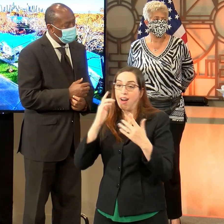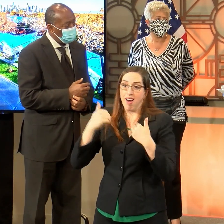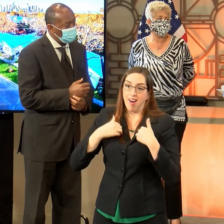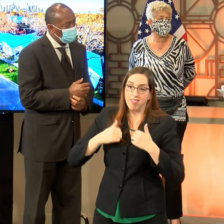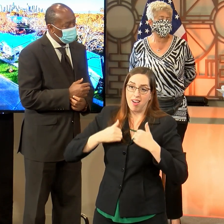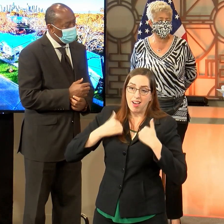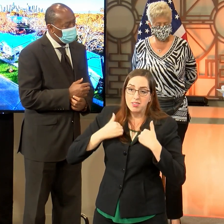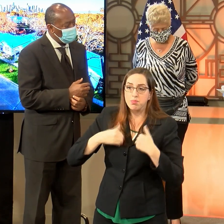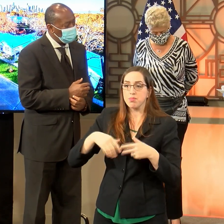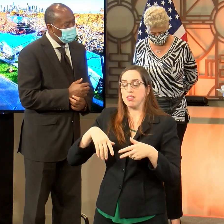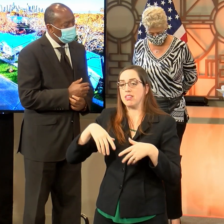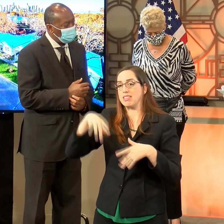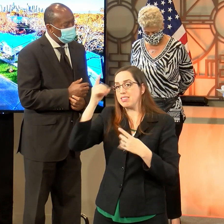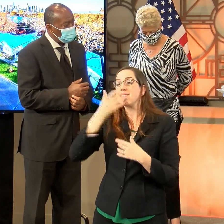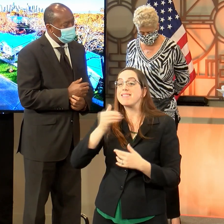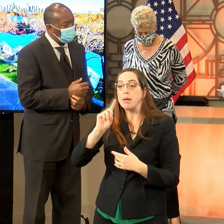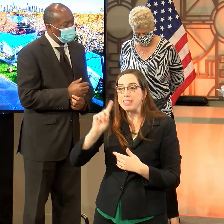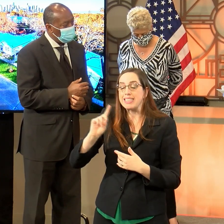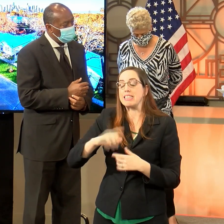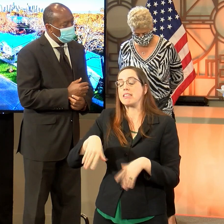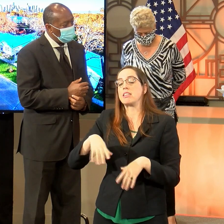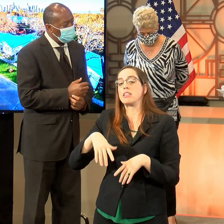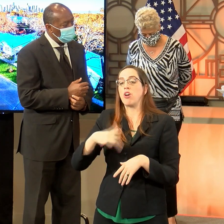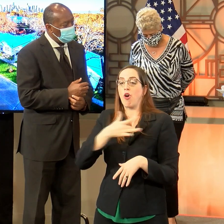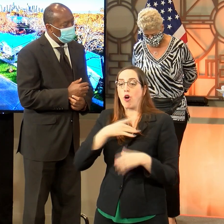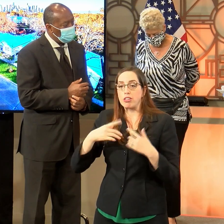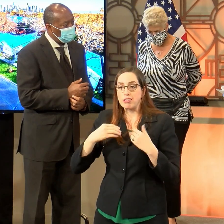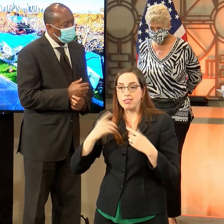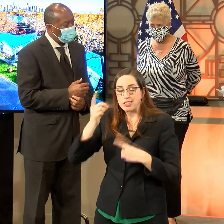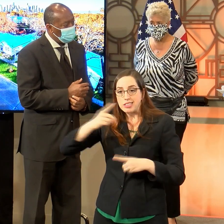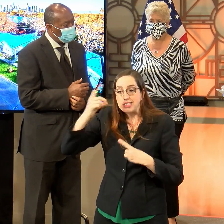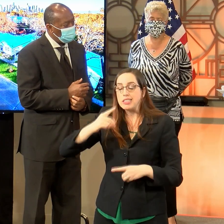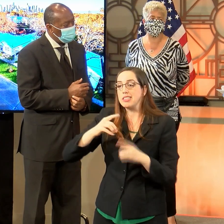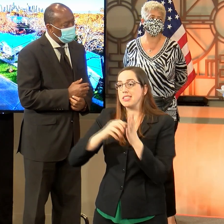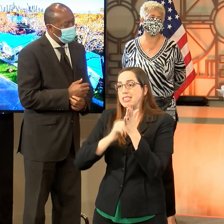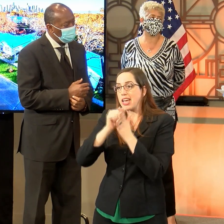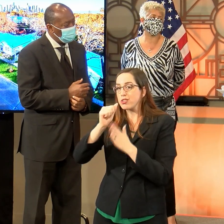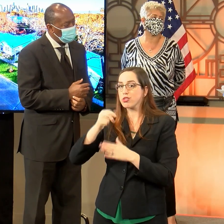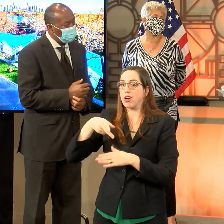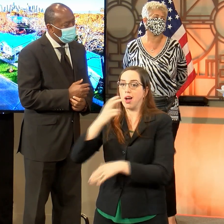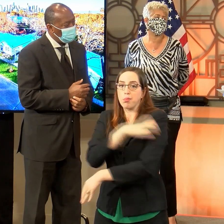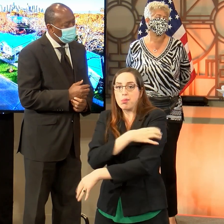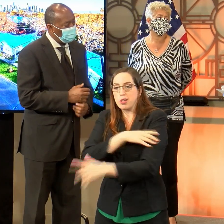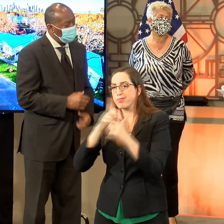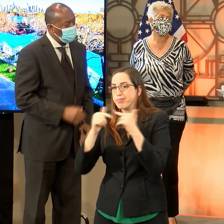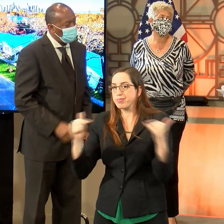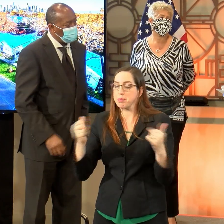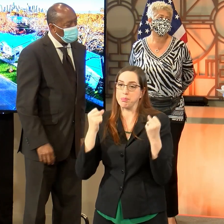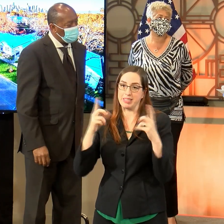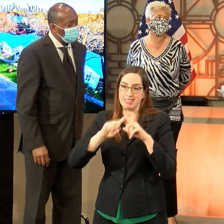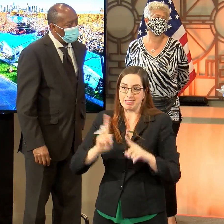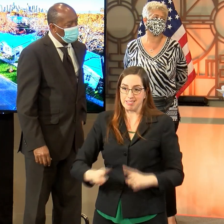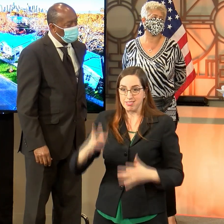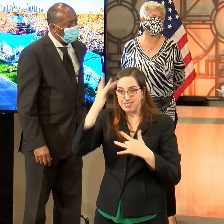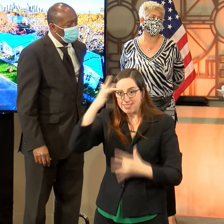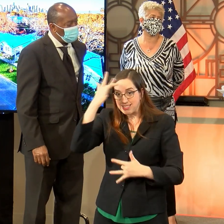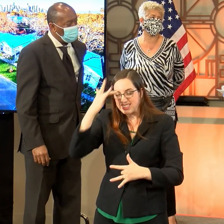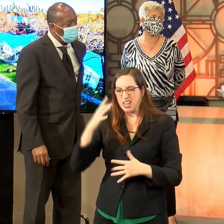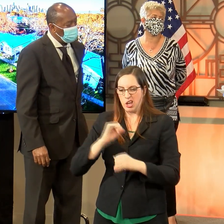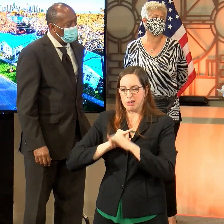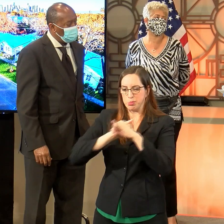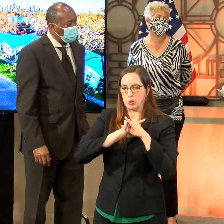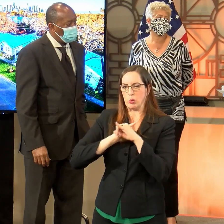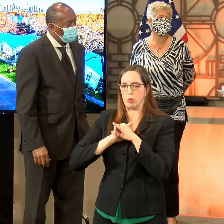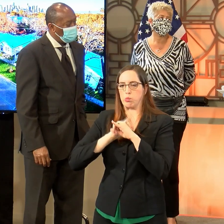asthma, diabetes, high blood pressure, heart disease, cancer, and other illnesses that weaken the immune system